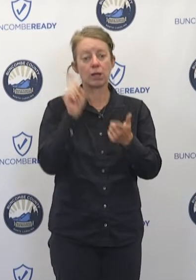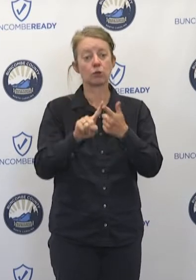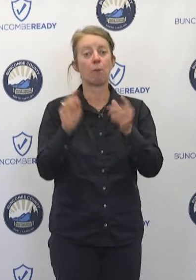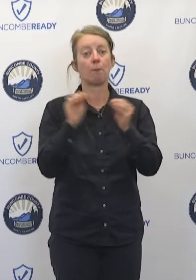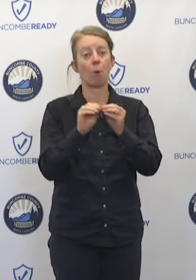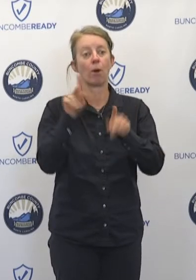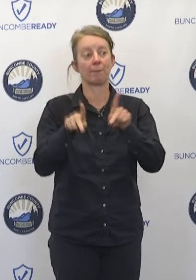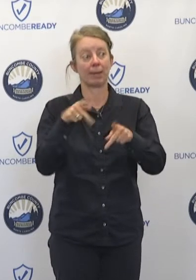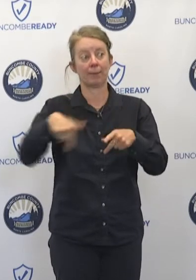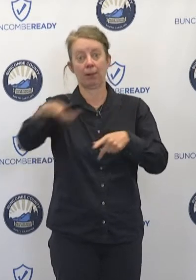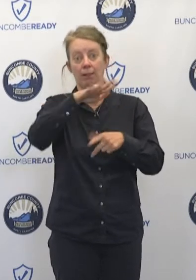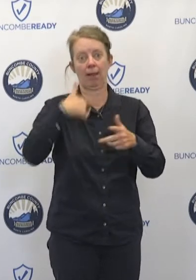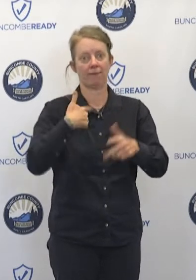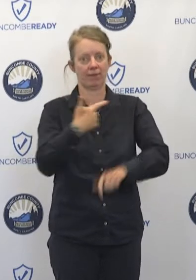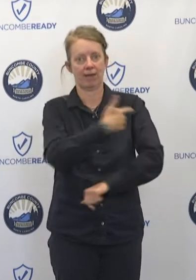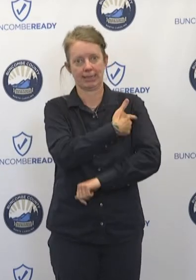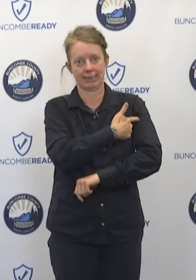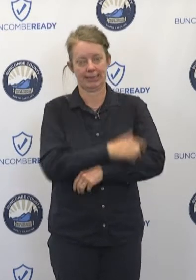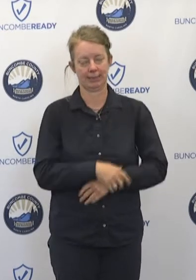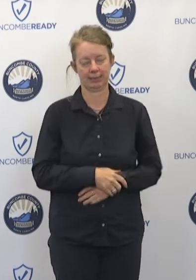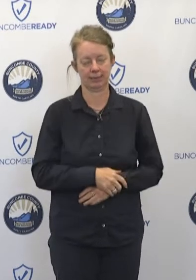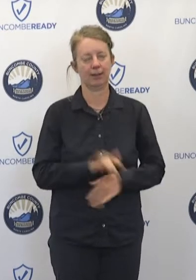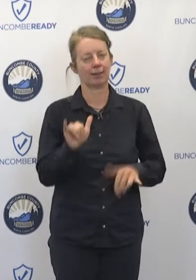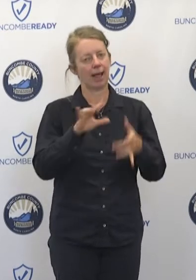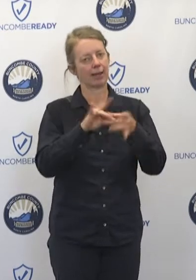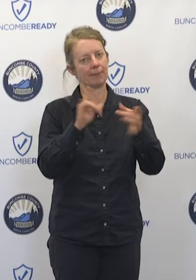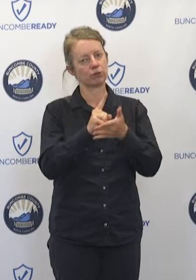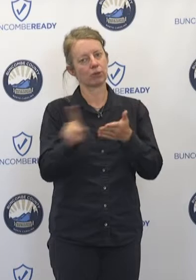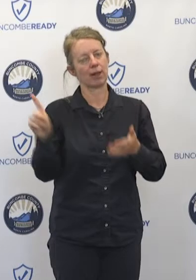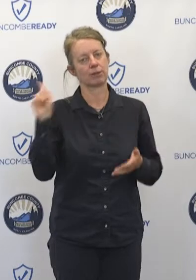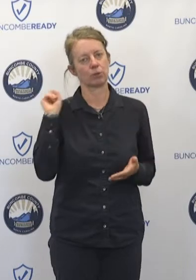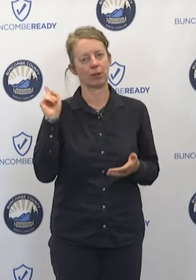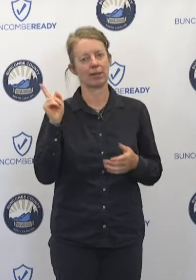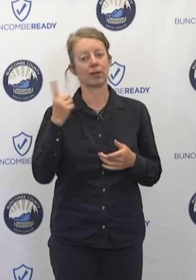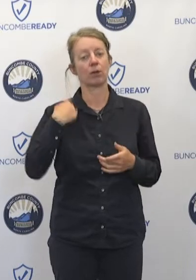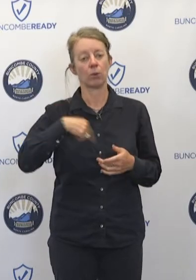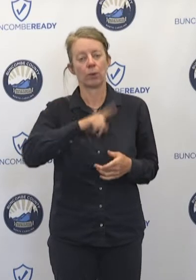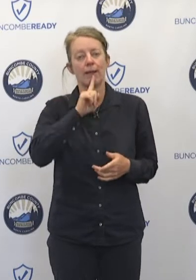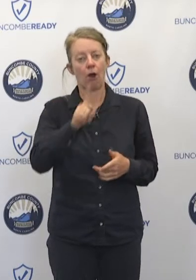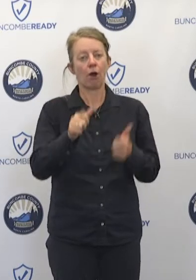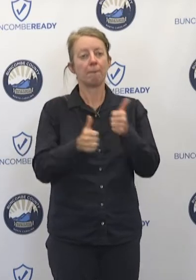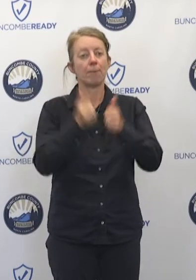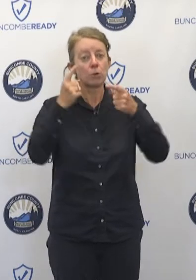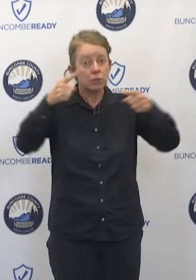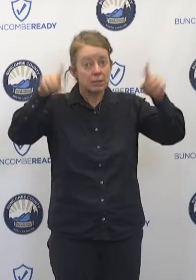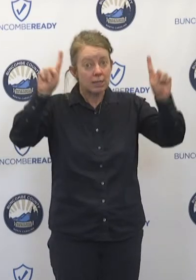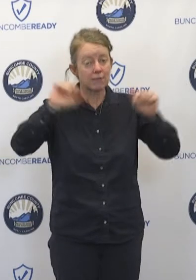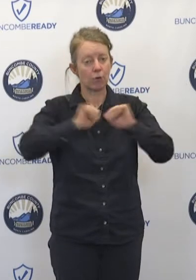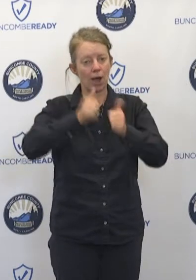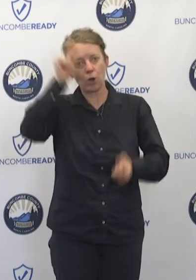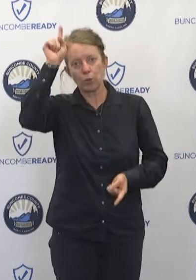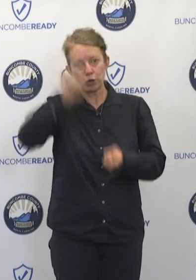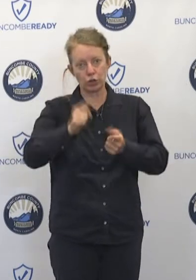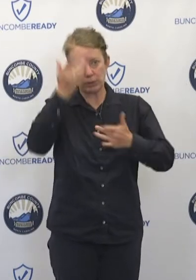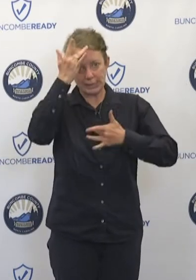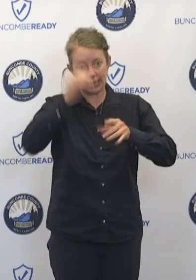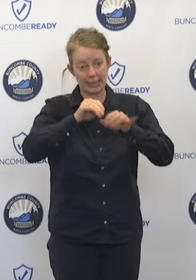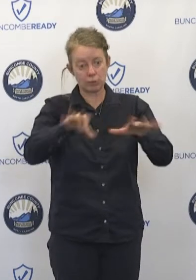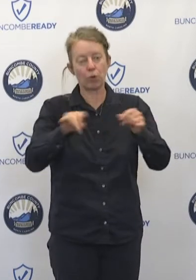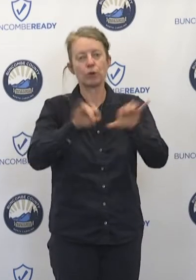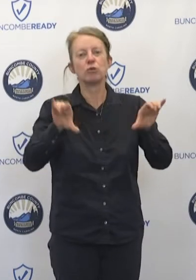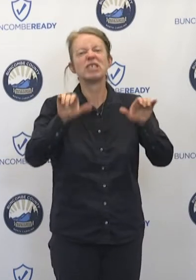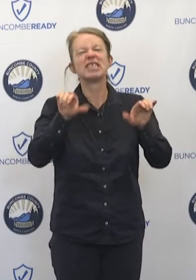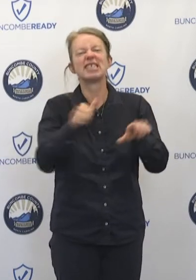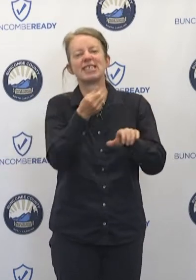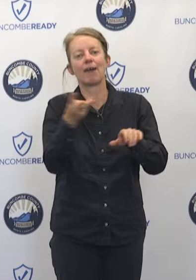vaccinated. As I said last week, we are most effective in reducing the spread of disease when we layer our